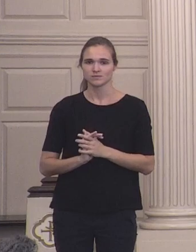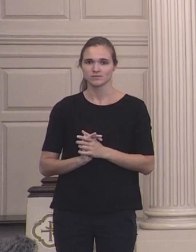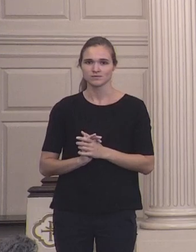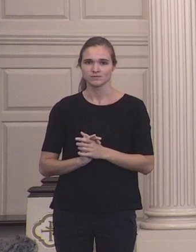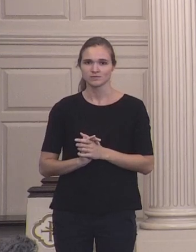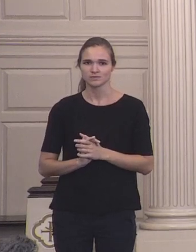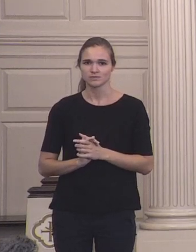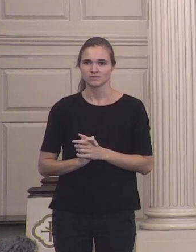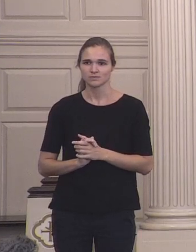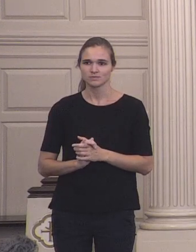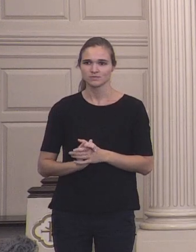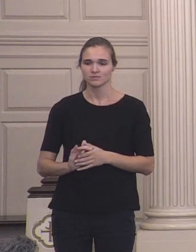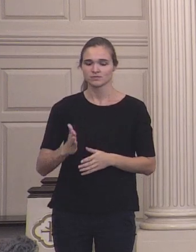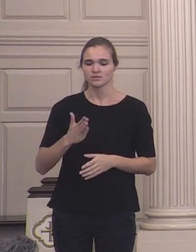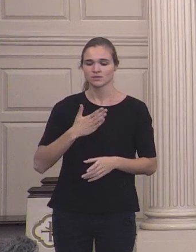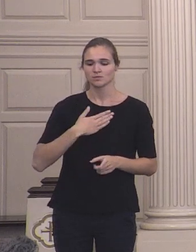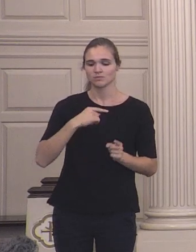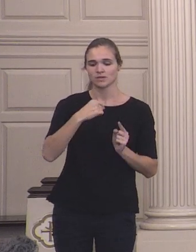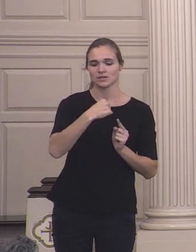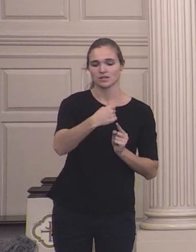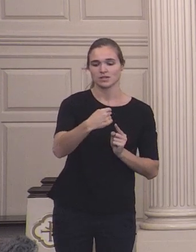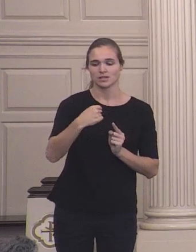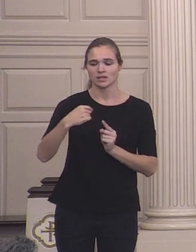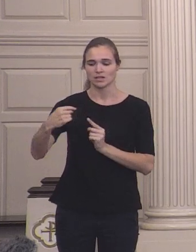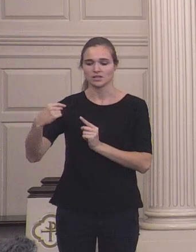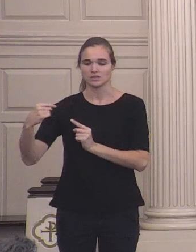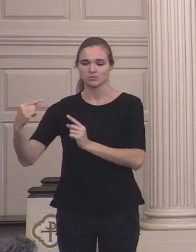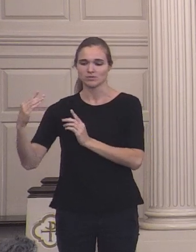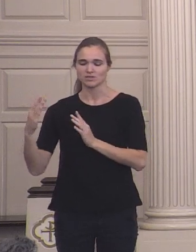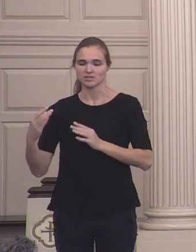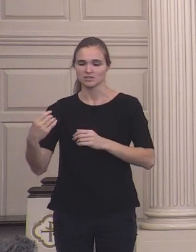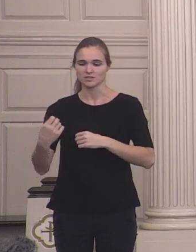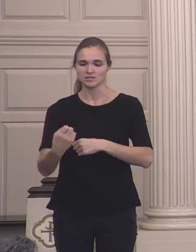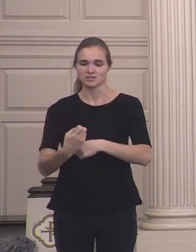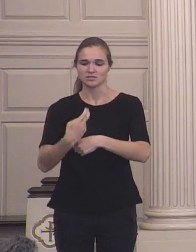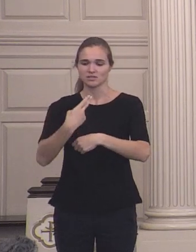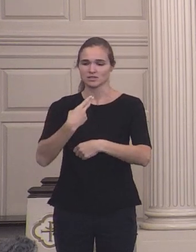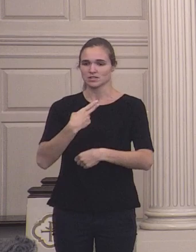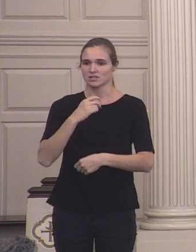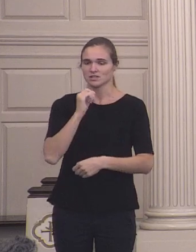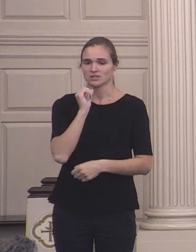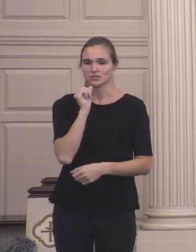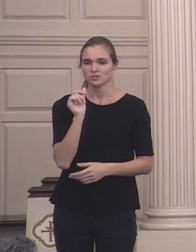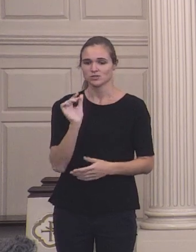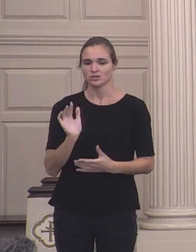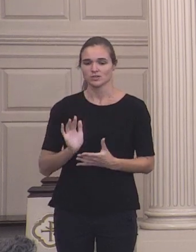me up and have not let my